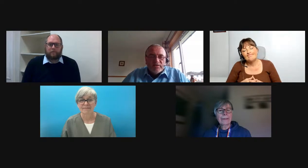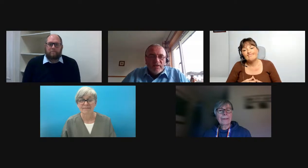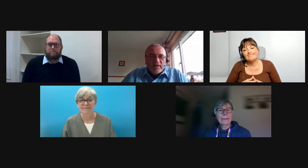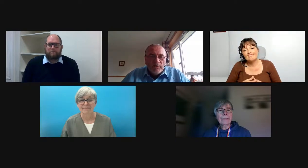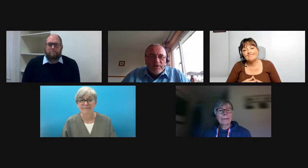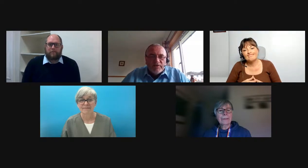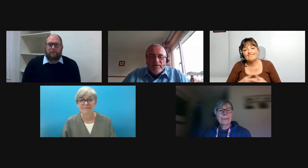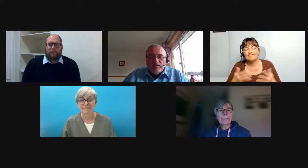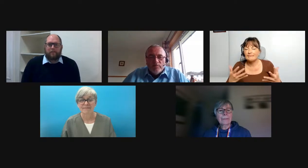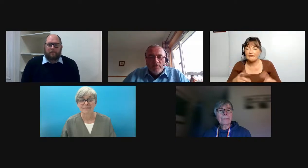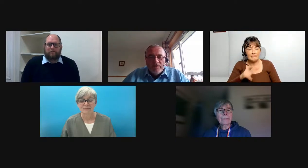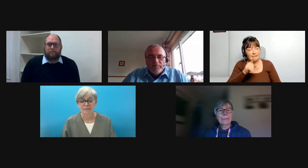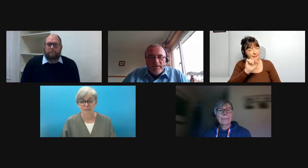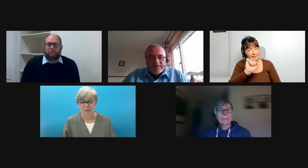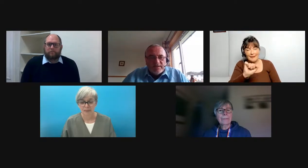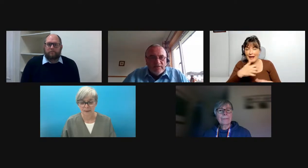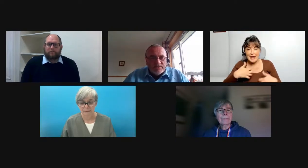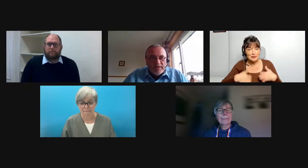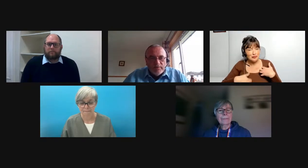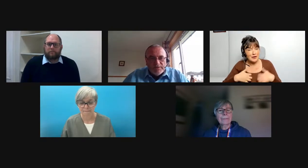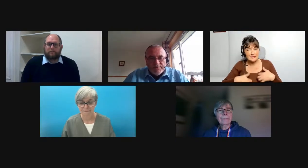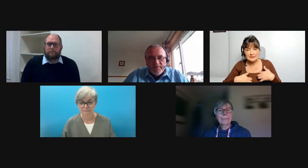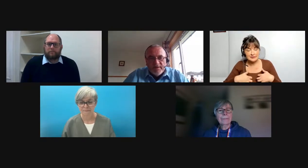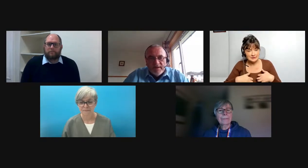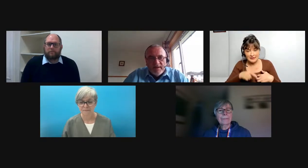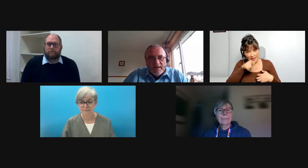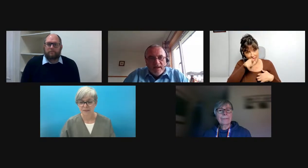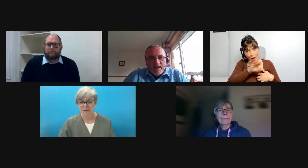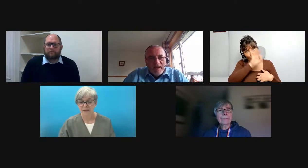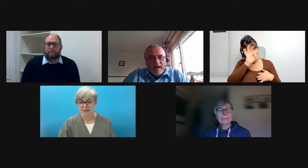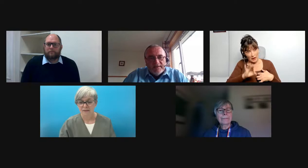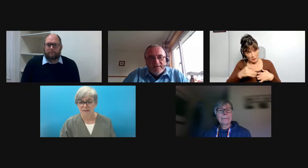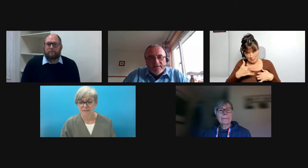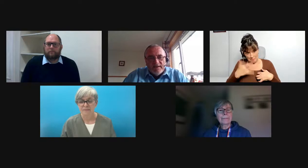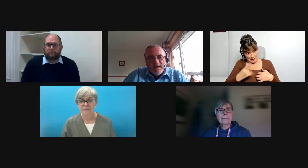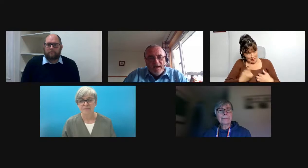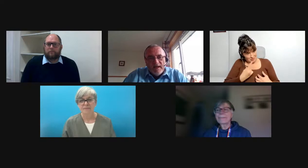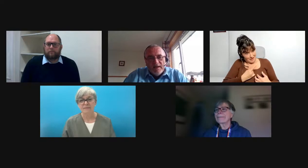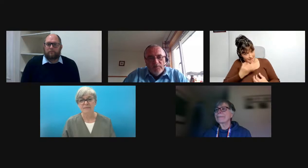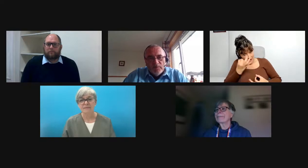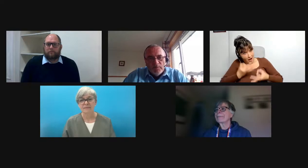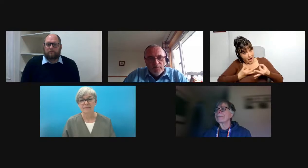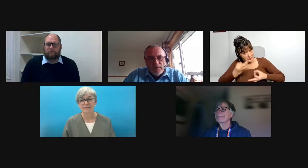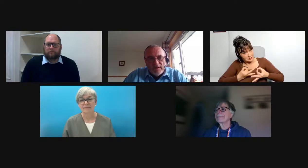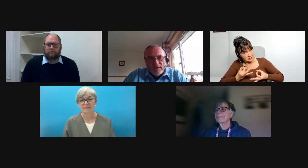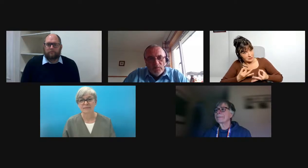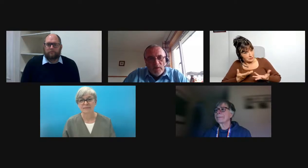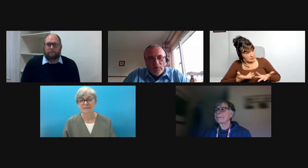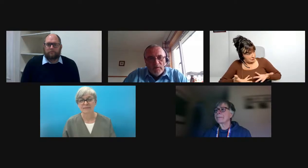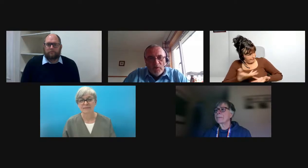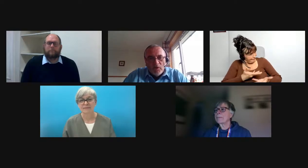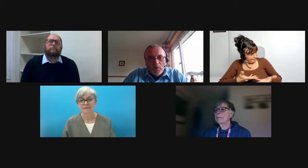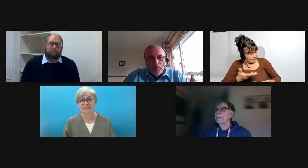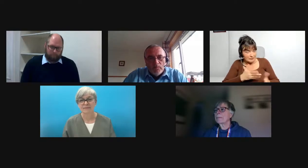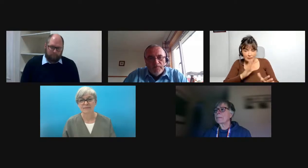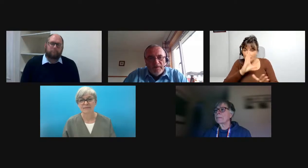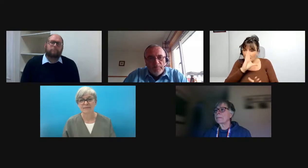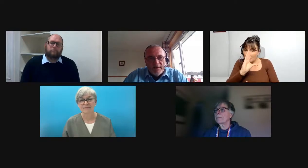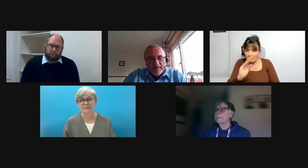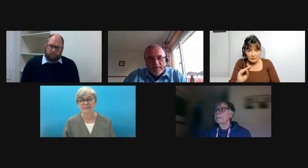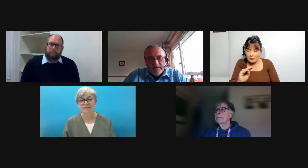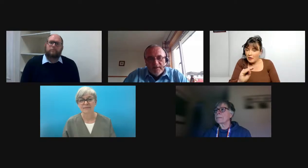This is a question that we have been asking ourselves, and we welcome